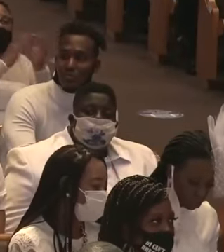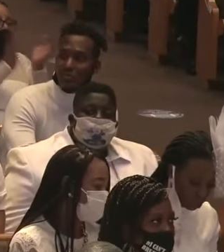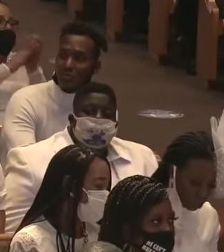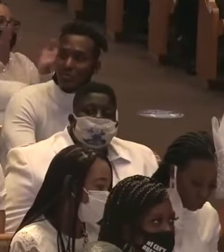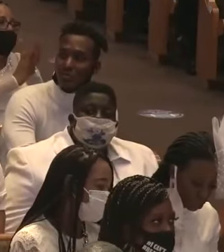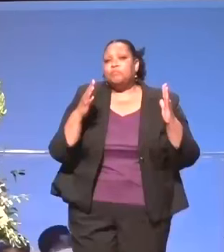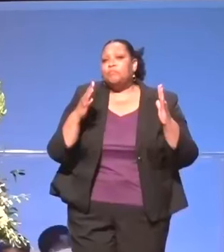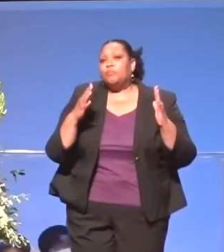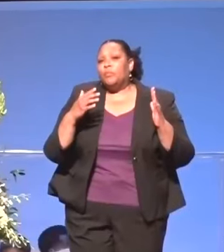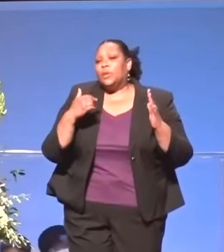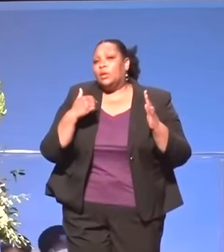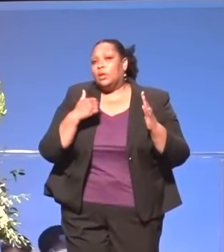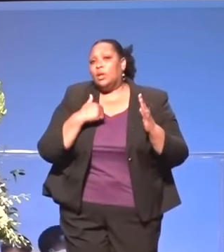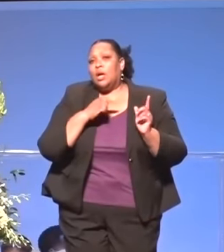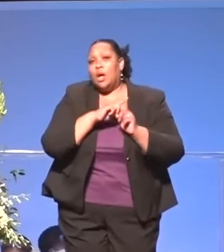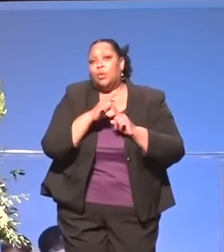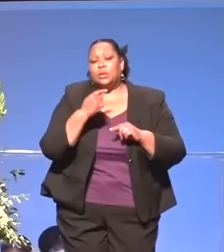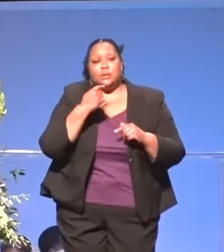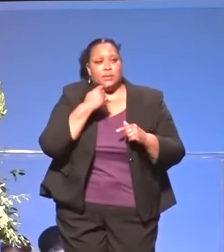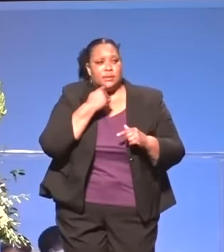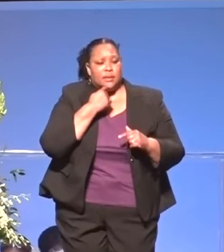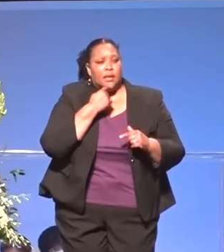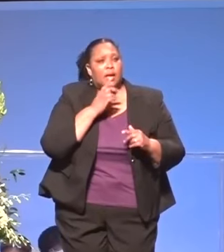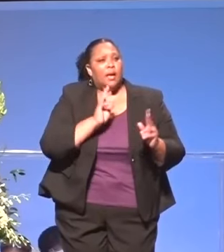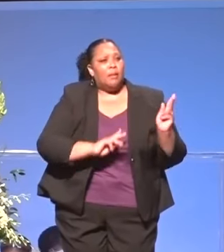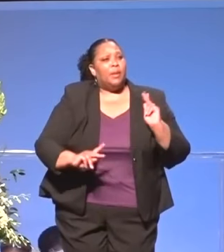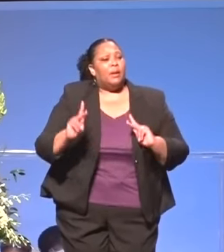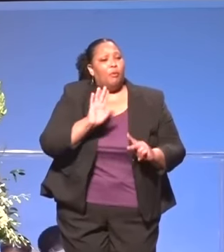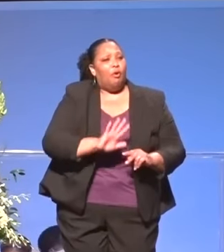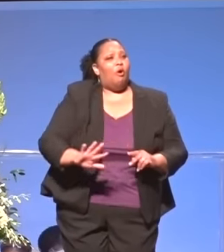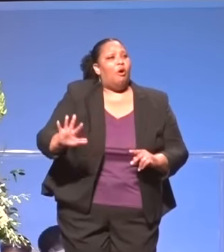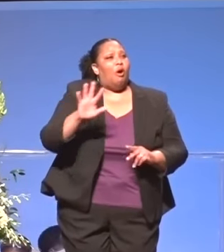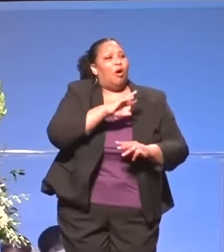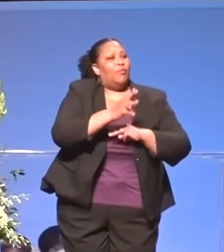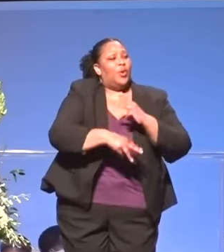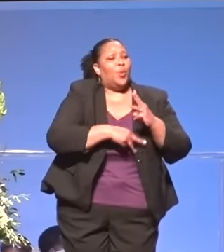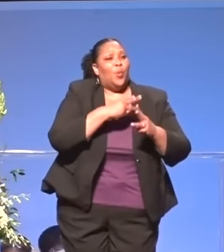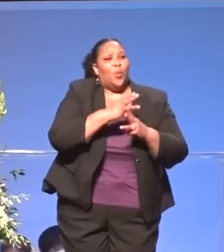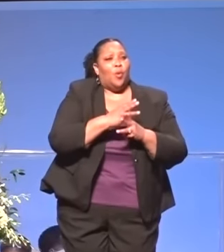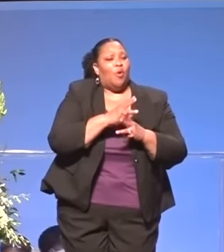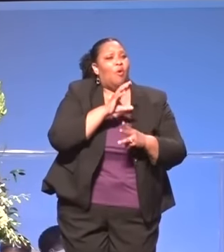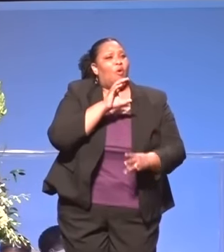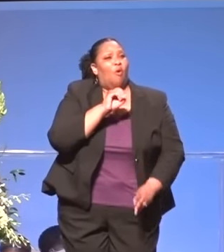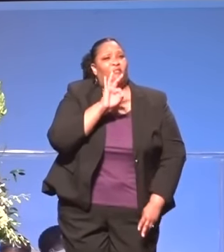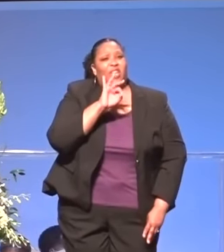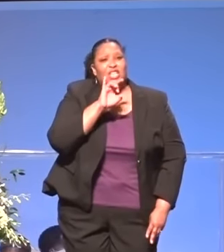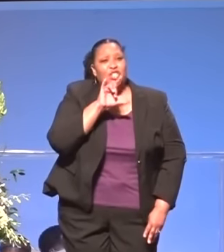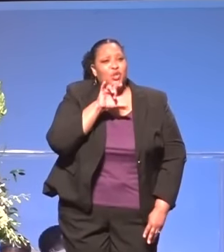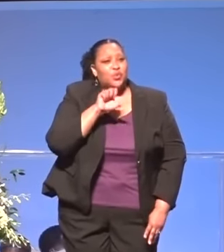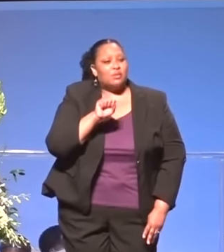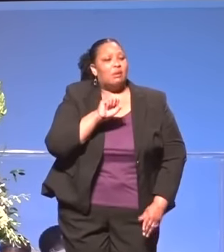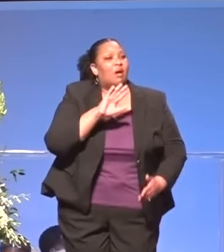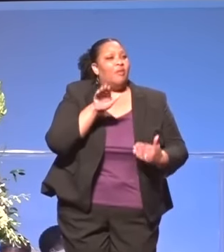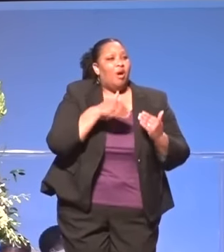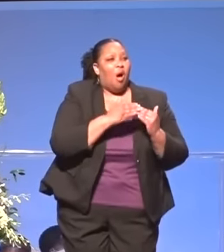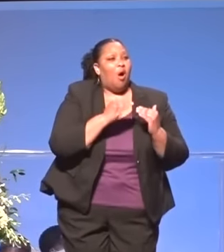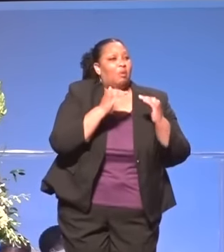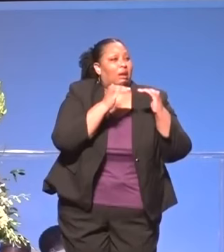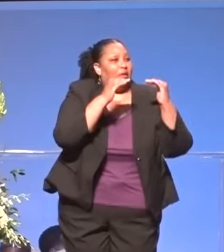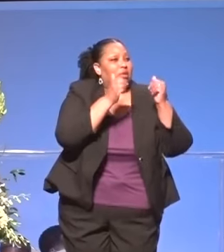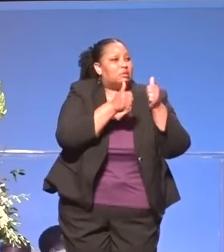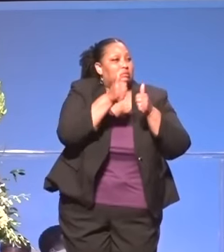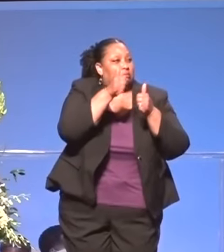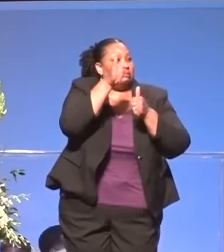Let me just say to you that people all over the world and elected officials on all levels are